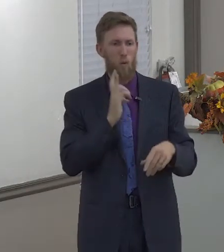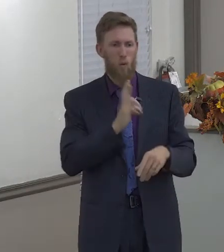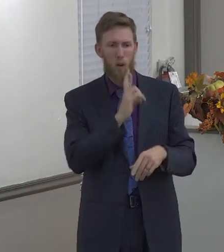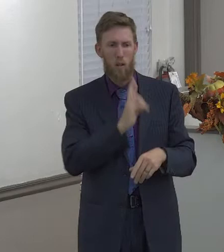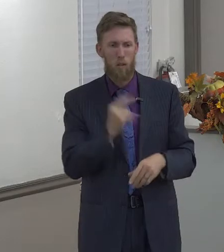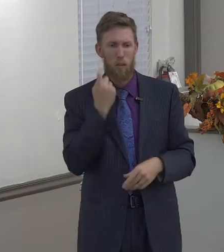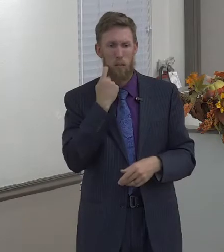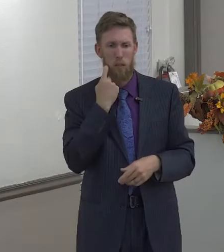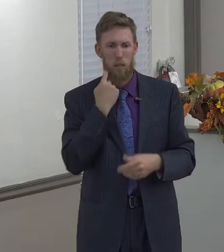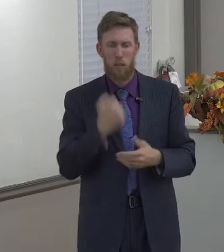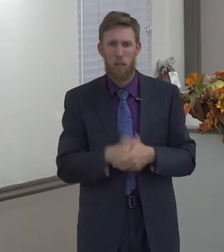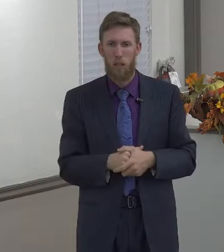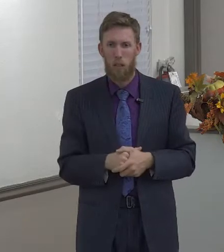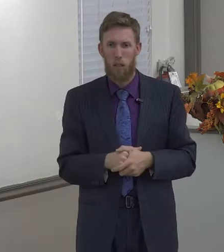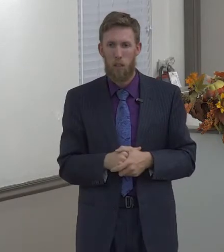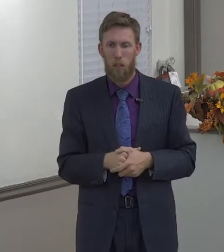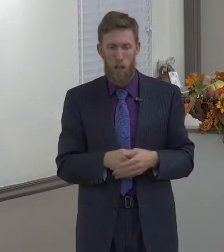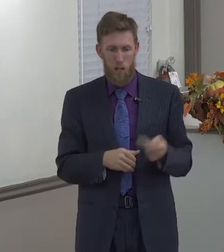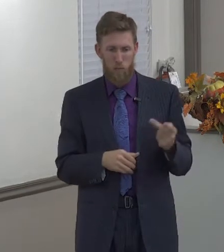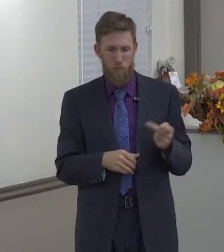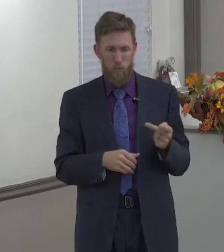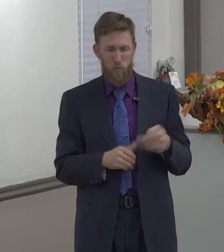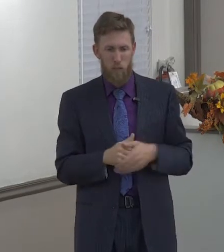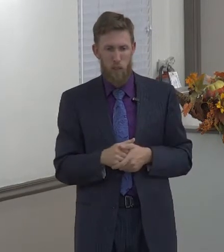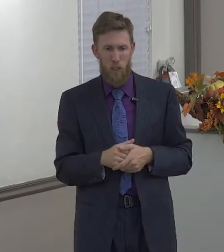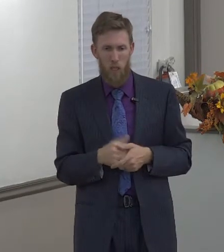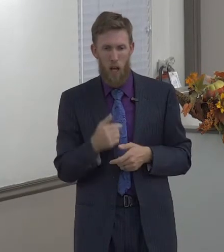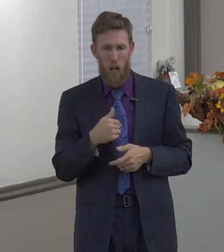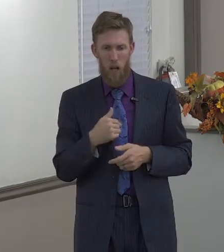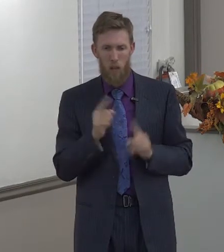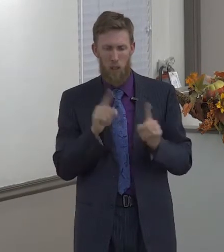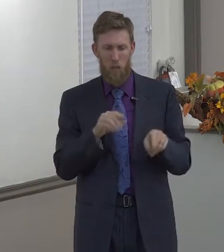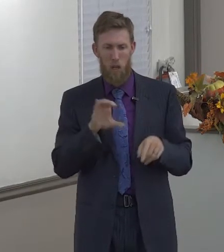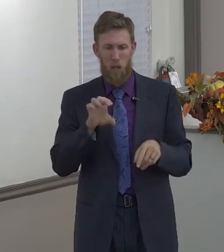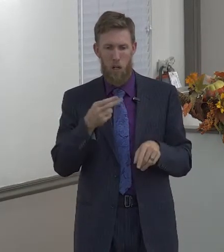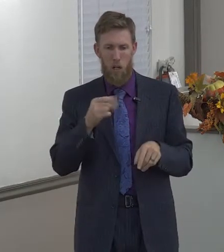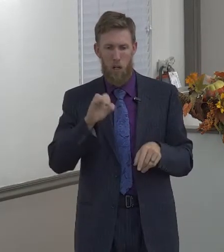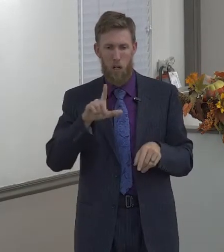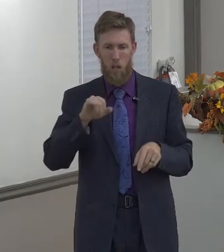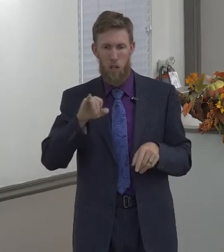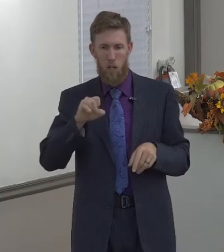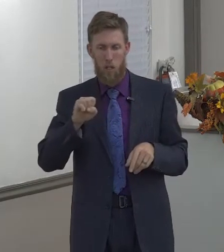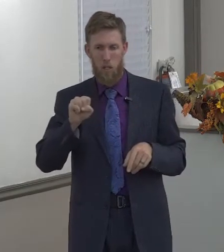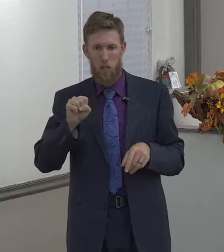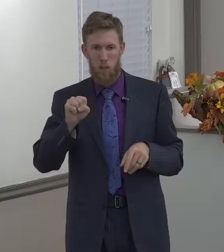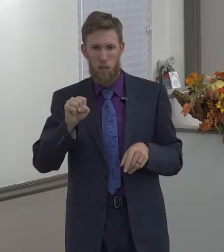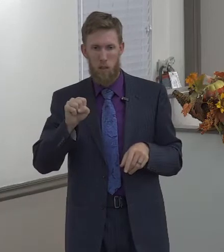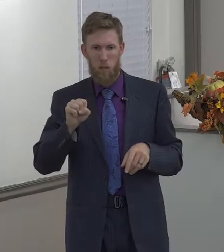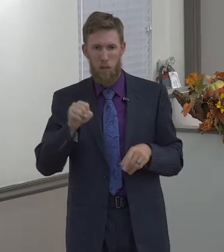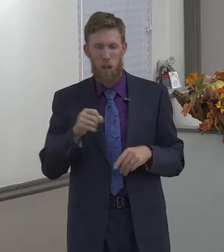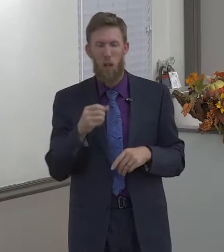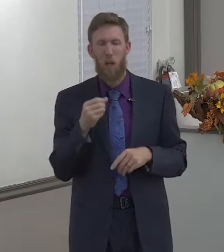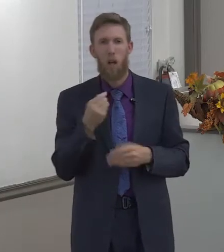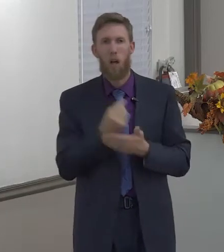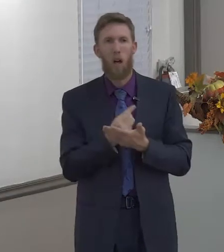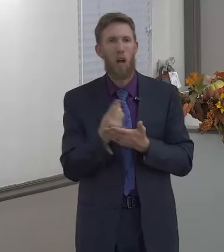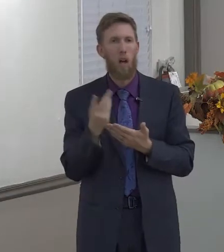like an hour or something. We waited for a long time, but we get in there, and there's like 50 empty